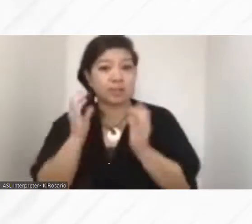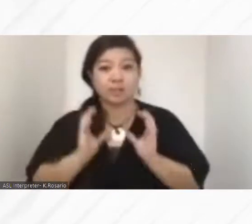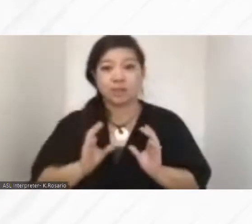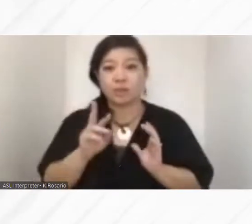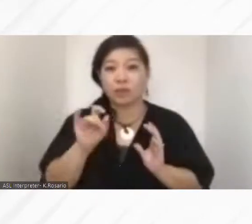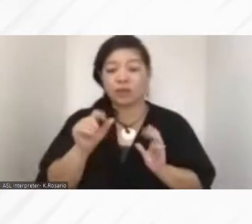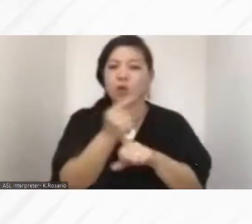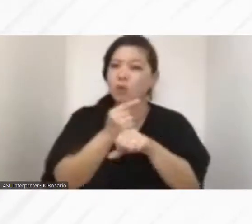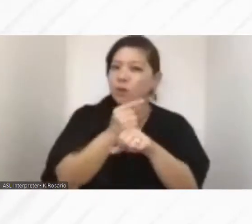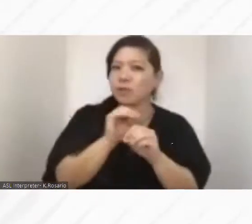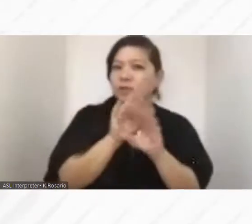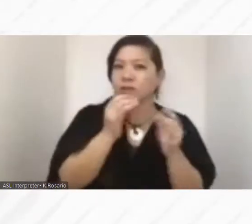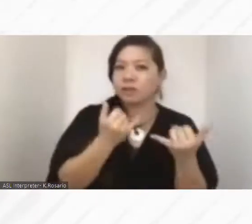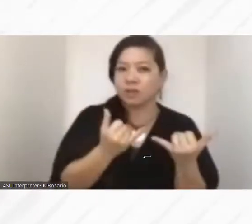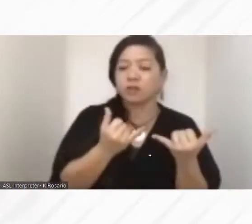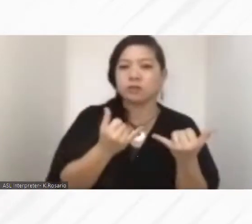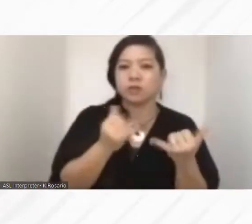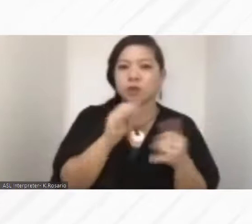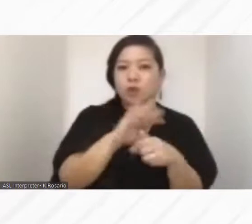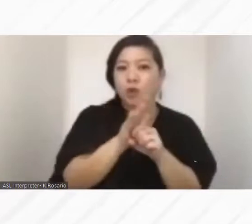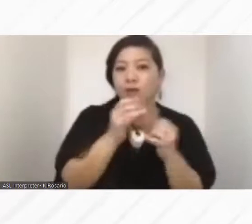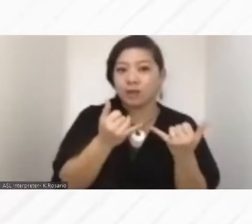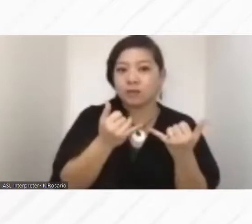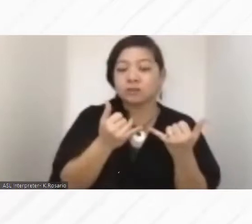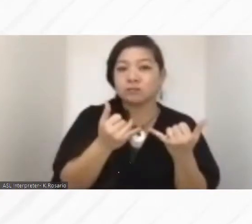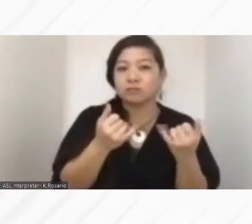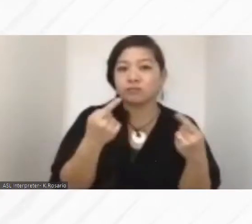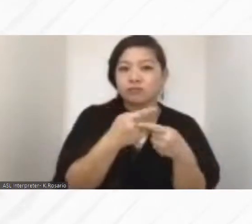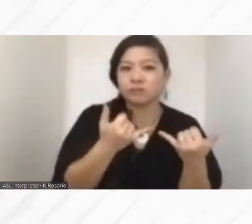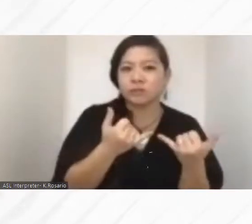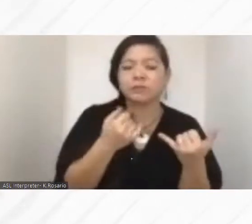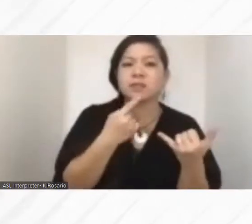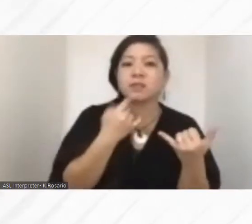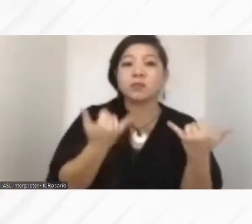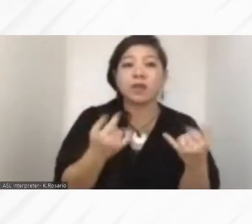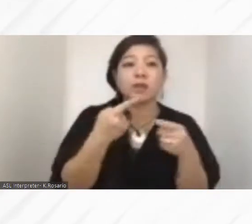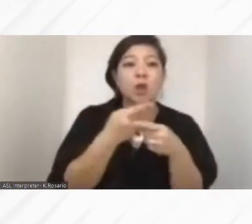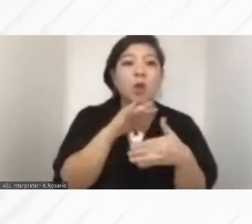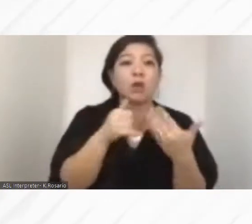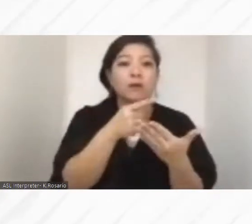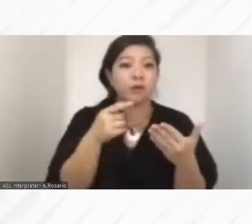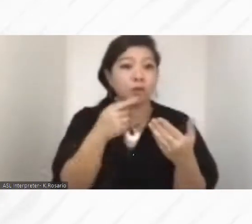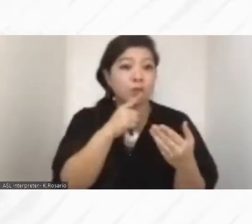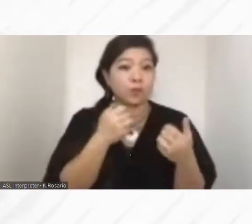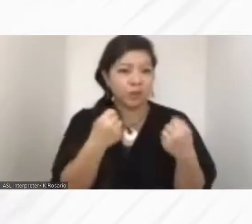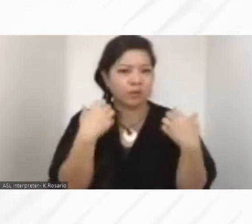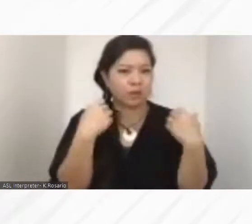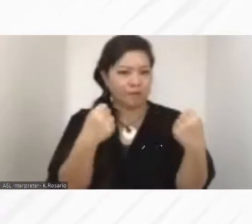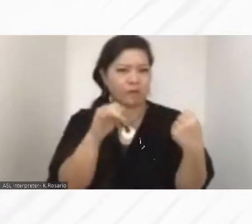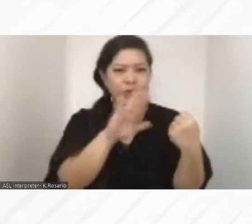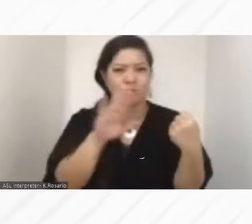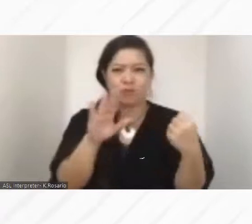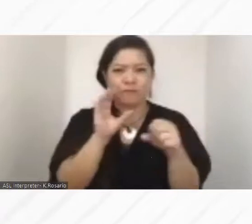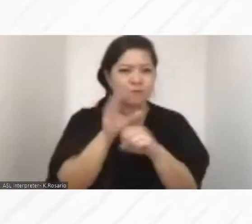is clearly in the COVID-19 crosshairs now. And let me say right now to all of you with confidence that just as your forceful